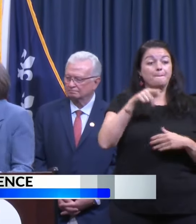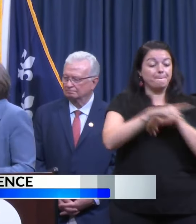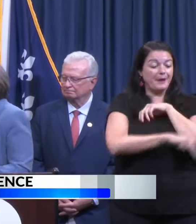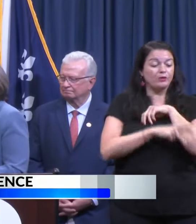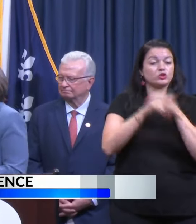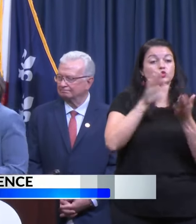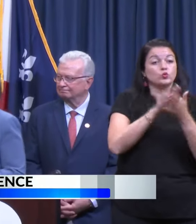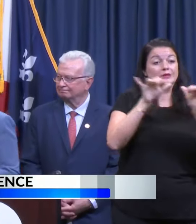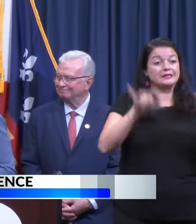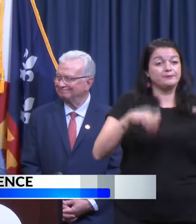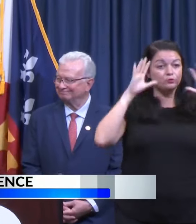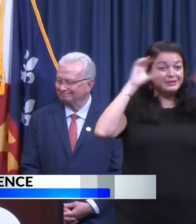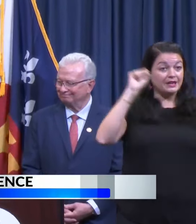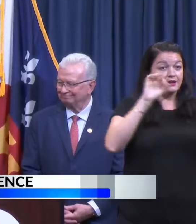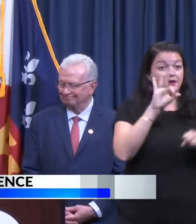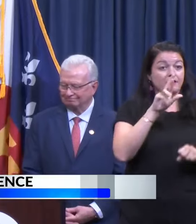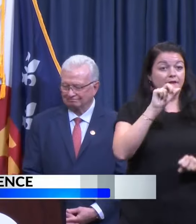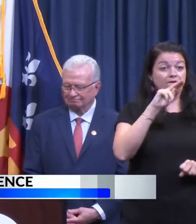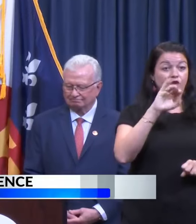Touchette.